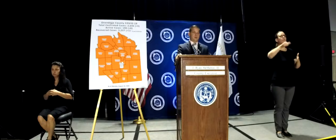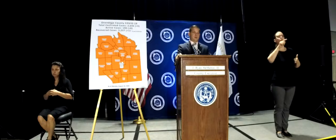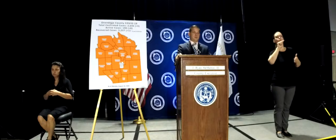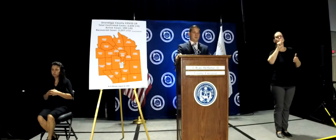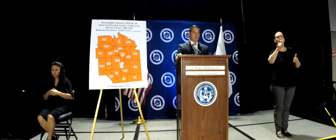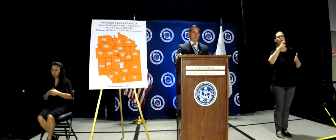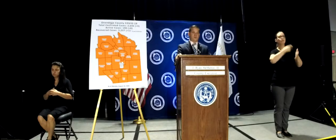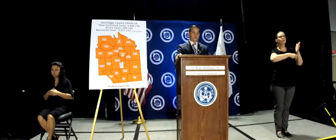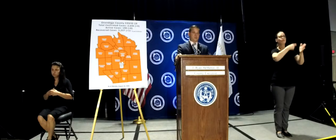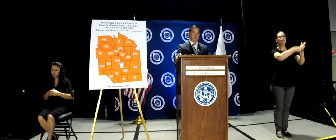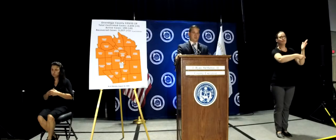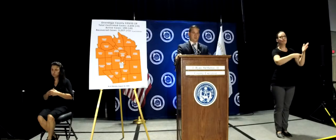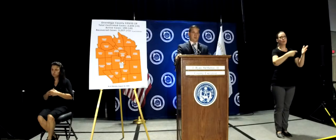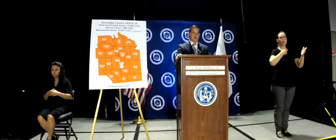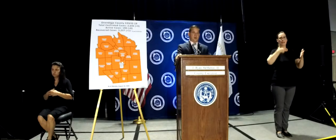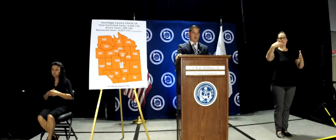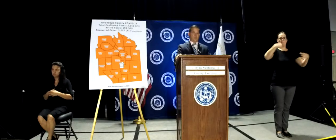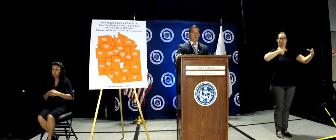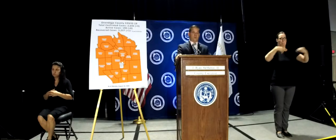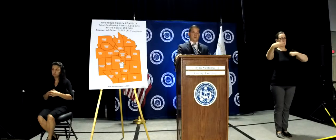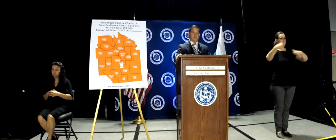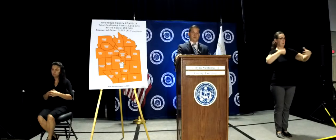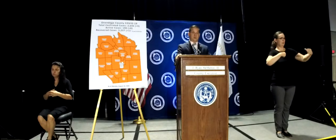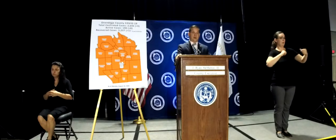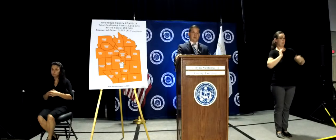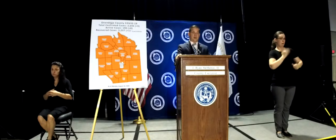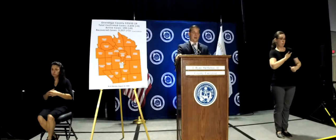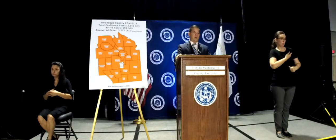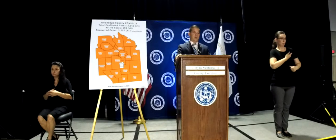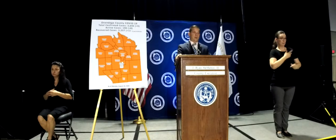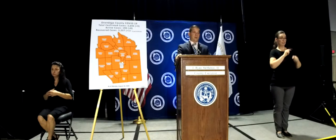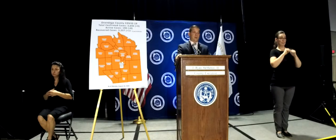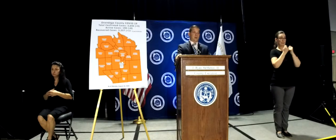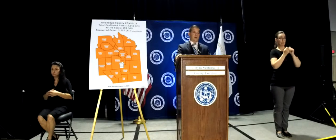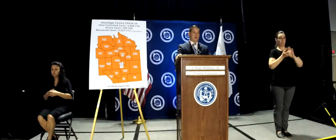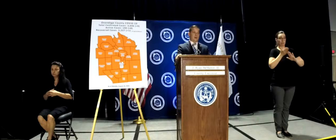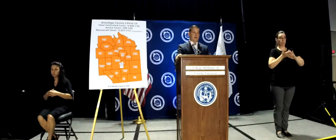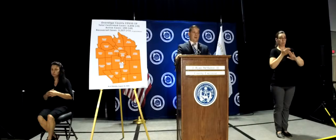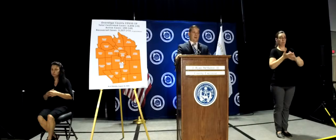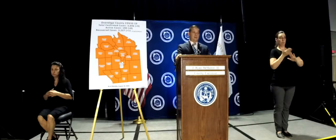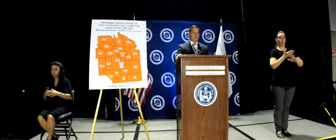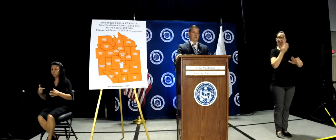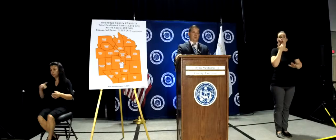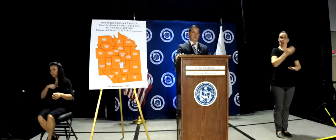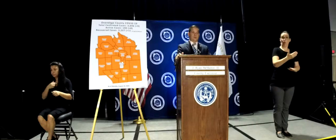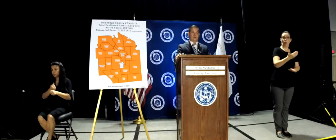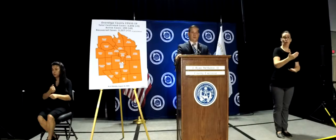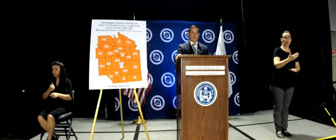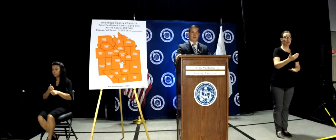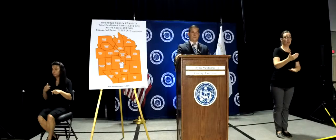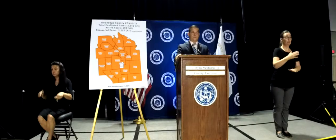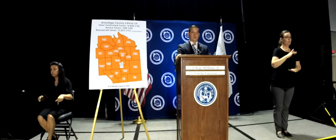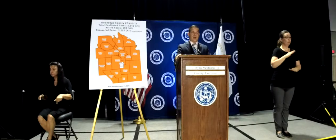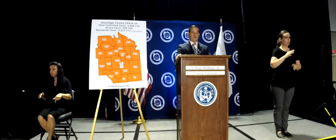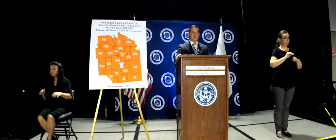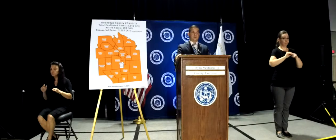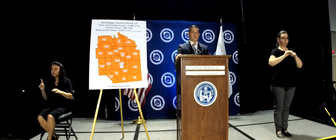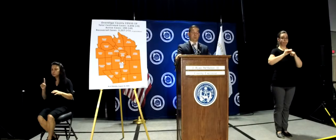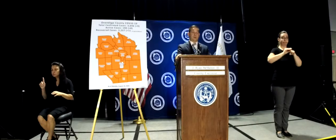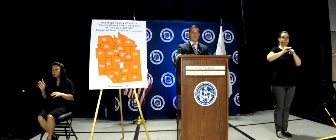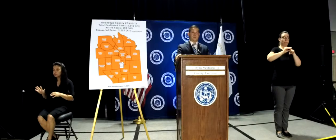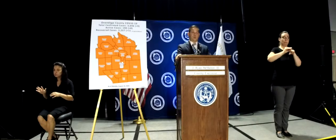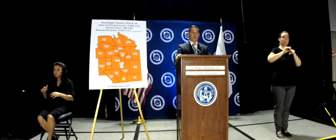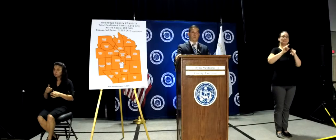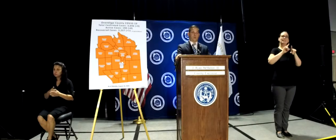been. It's the most efficient workforce in the history of Onondaga County. And yet we're still looking at having to